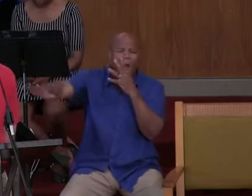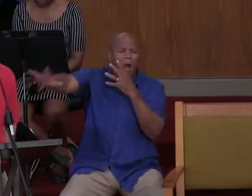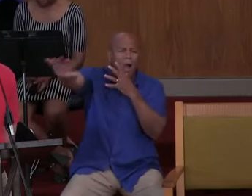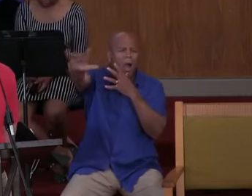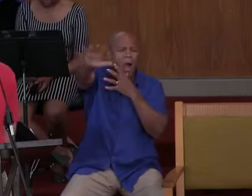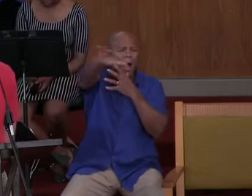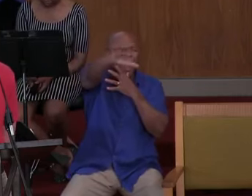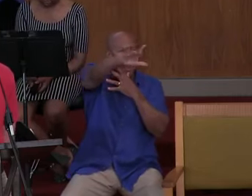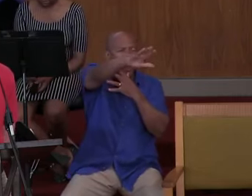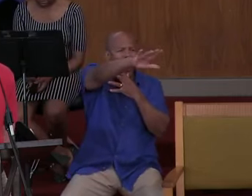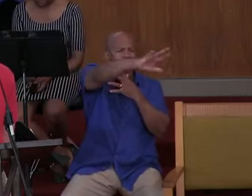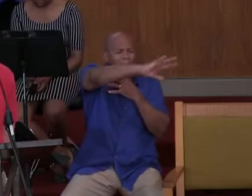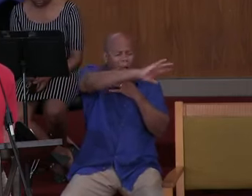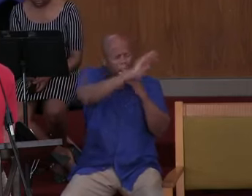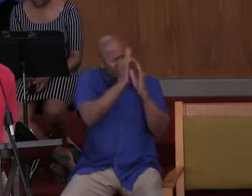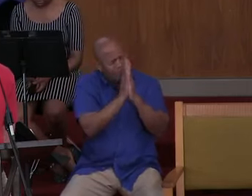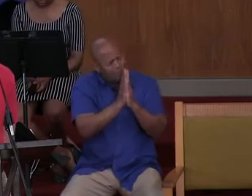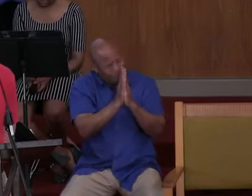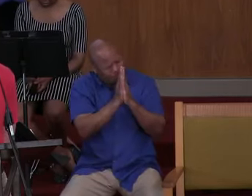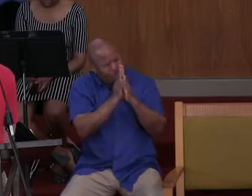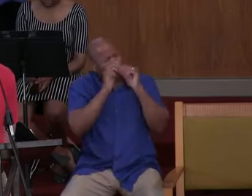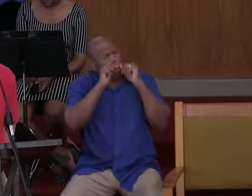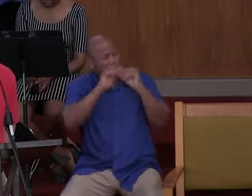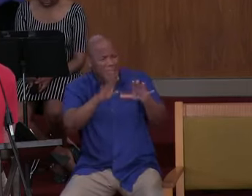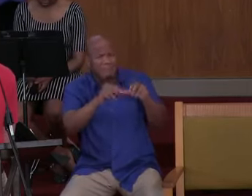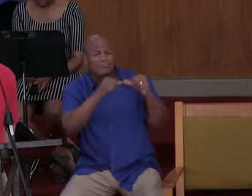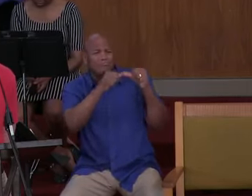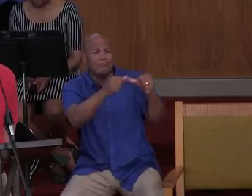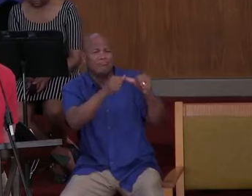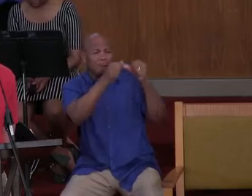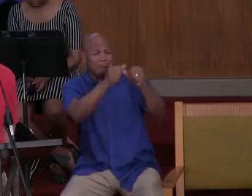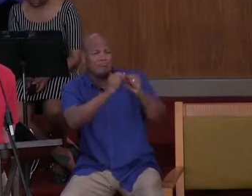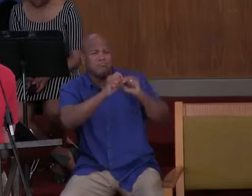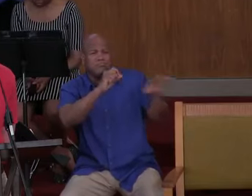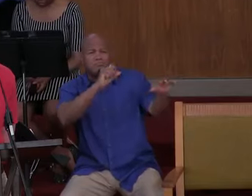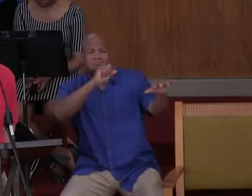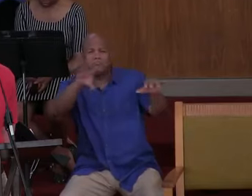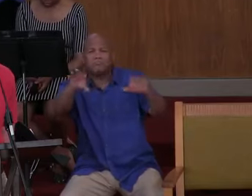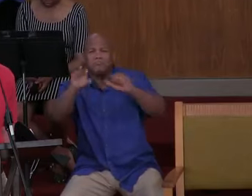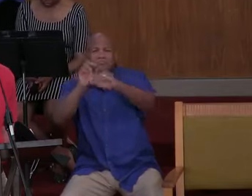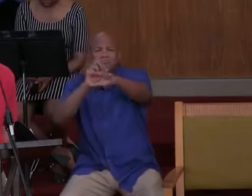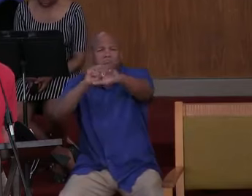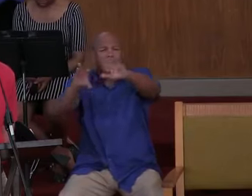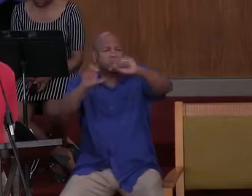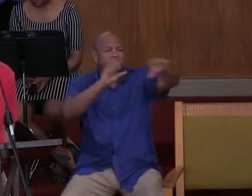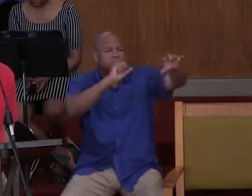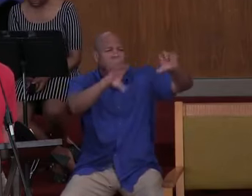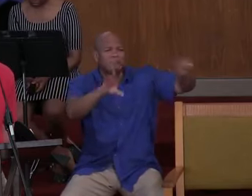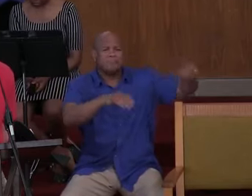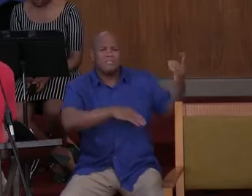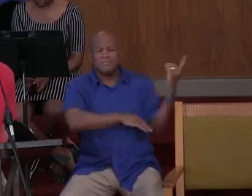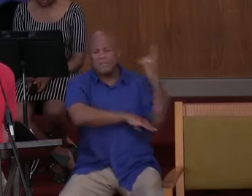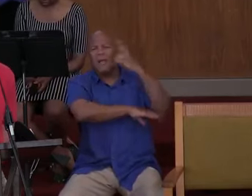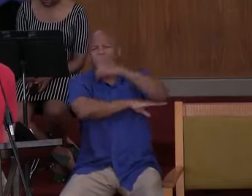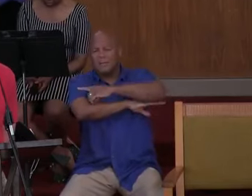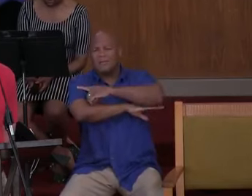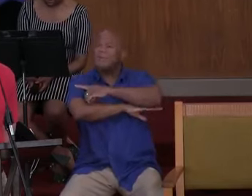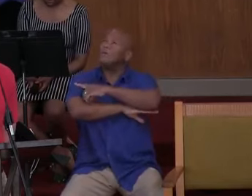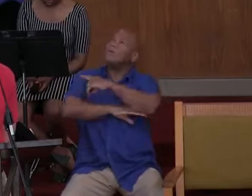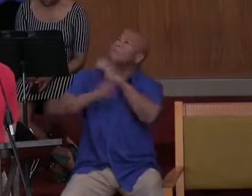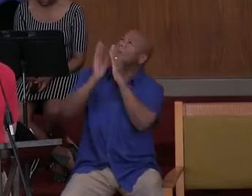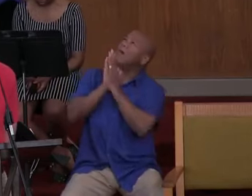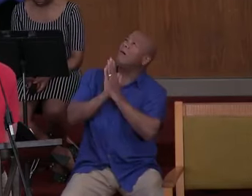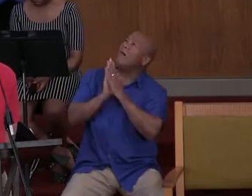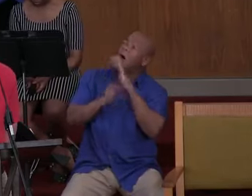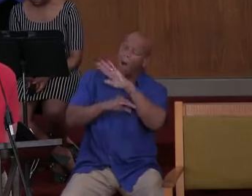Father, and pray for their blessings, Almighty God and Father, on this day, Lord. We just pray for